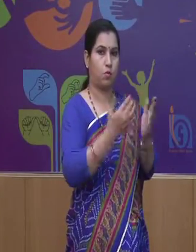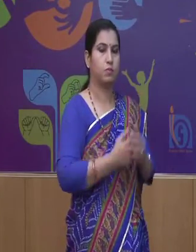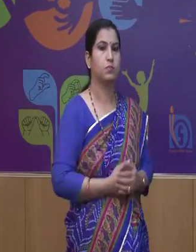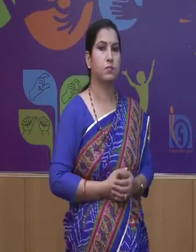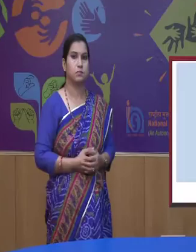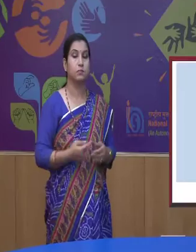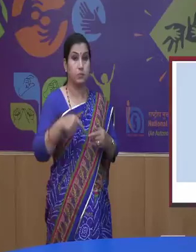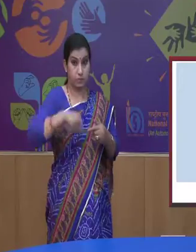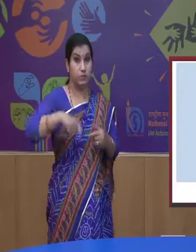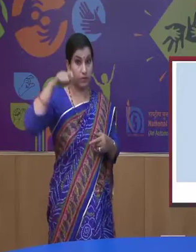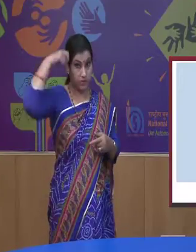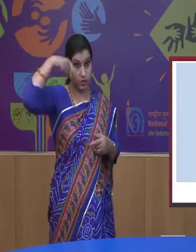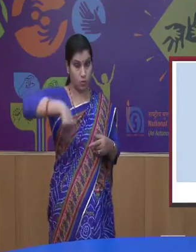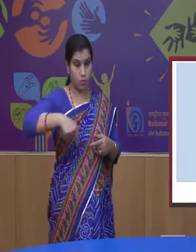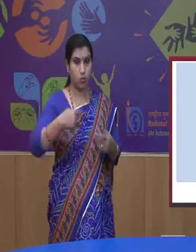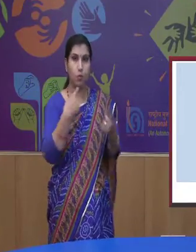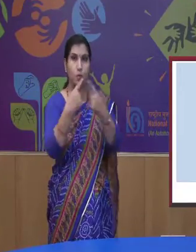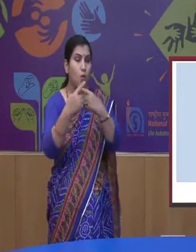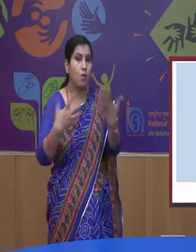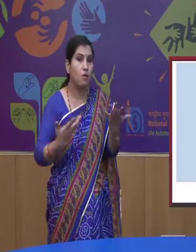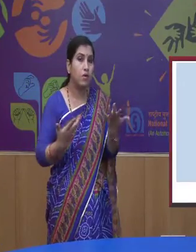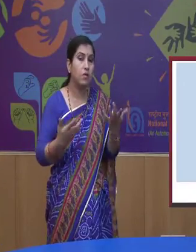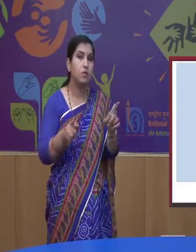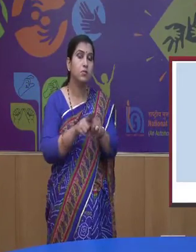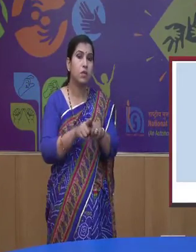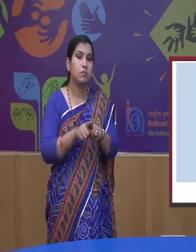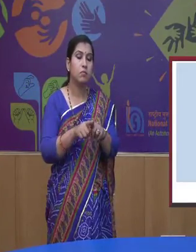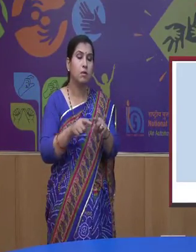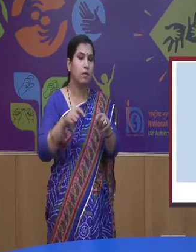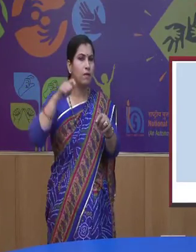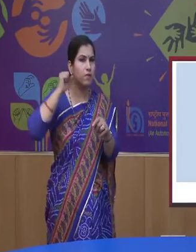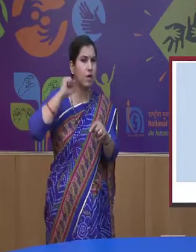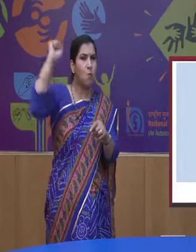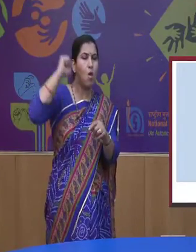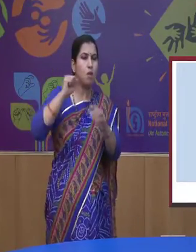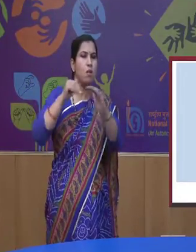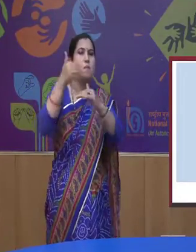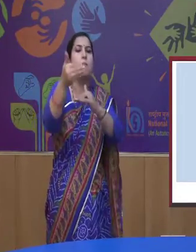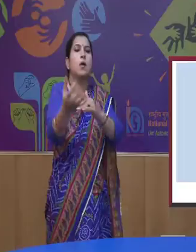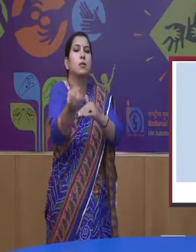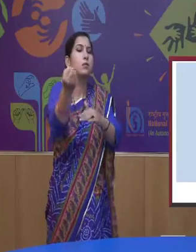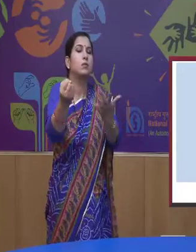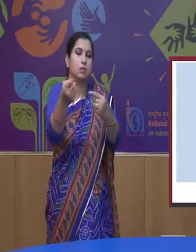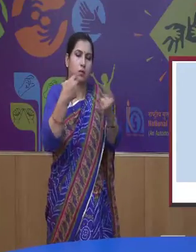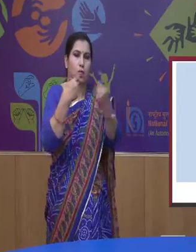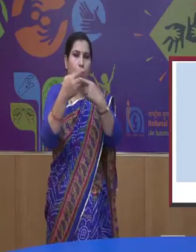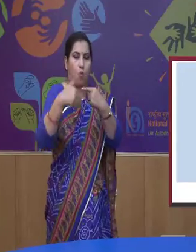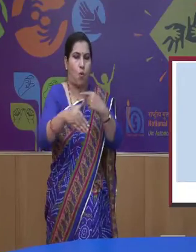However, in this video, let us learn about the results of the revolt of the year